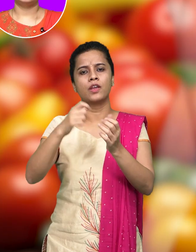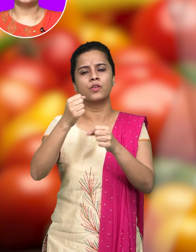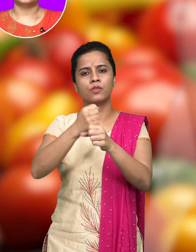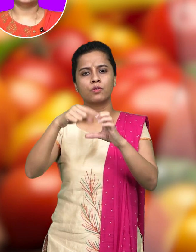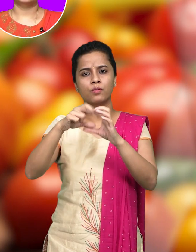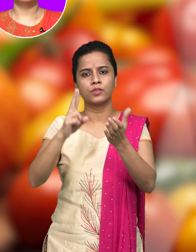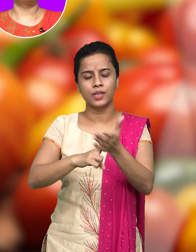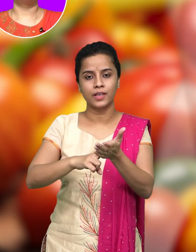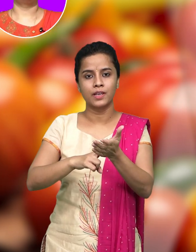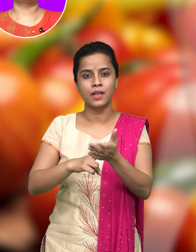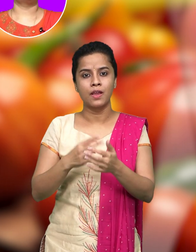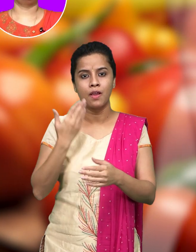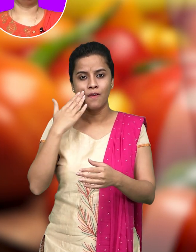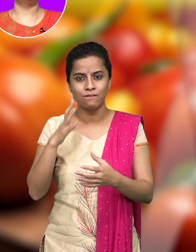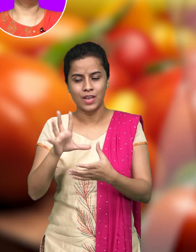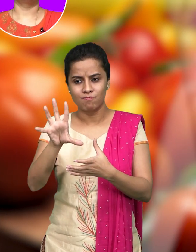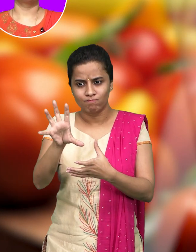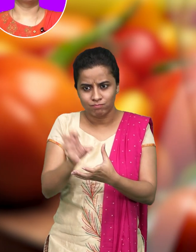digesting insects.